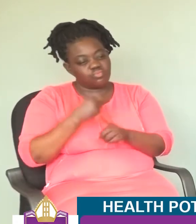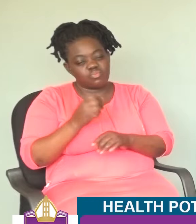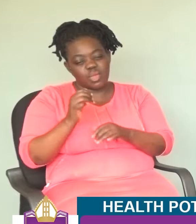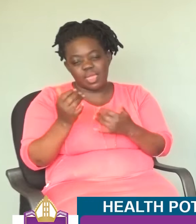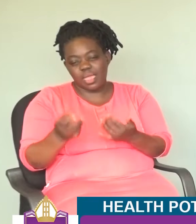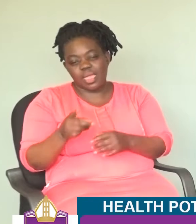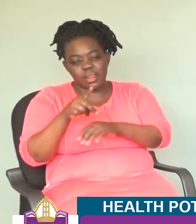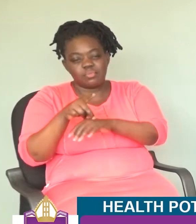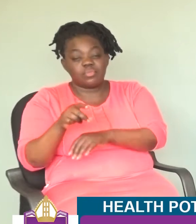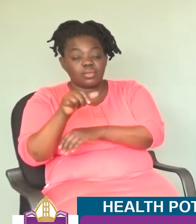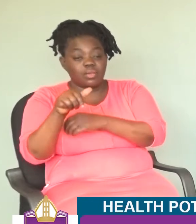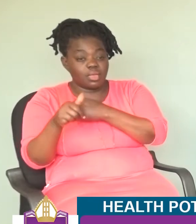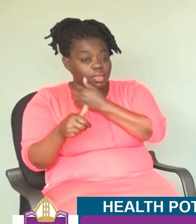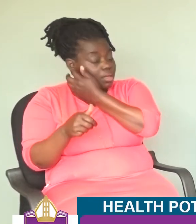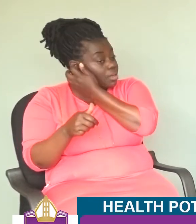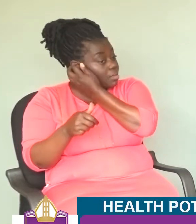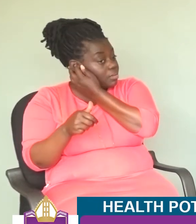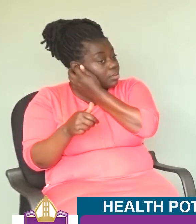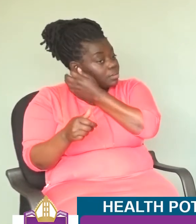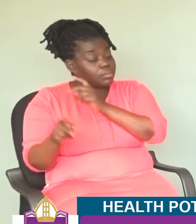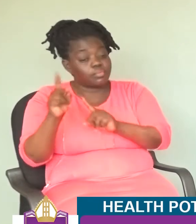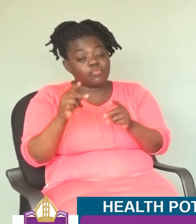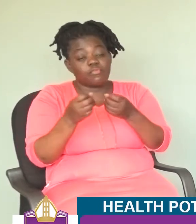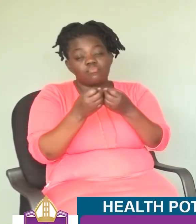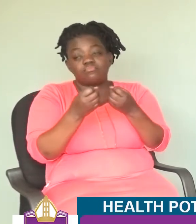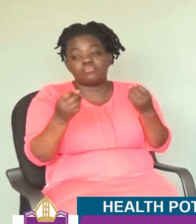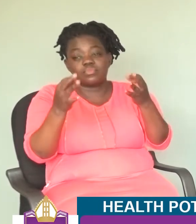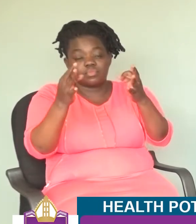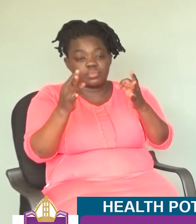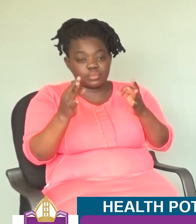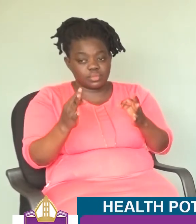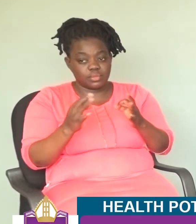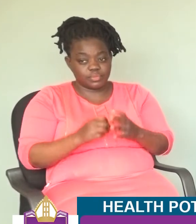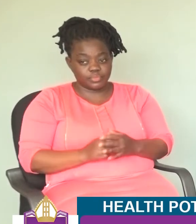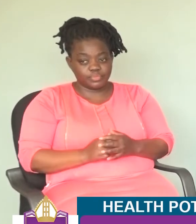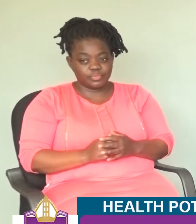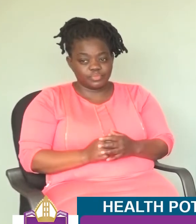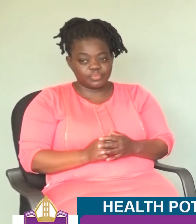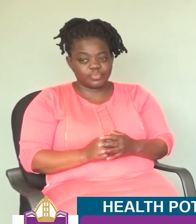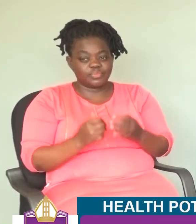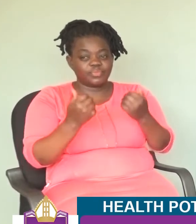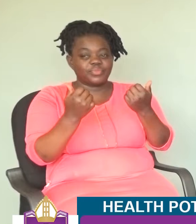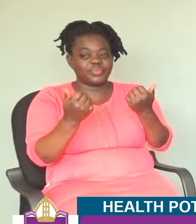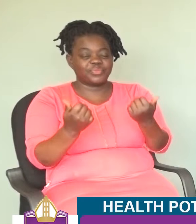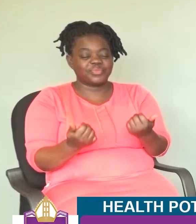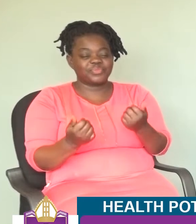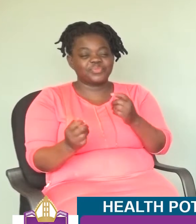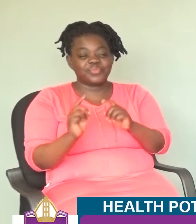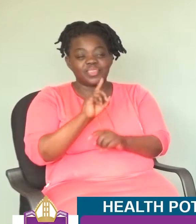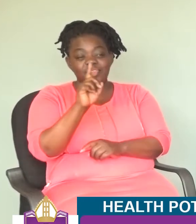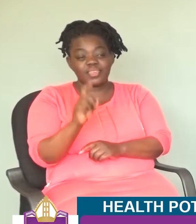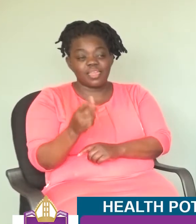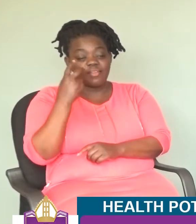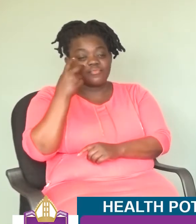in most cases on other people for a lot of things which you can do. And so when you ask me what